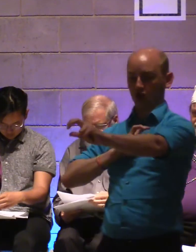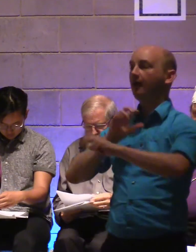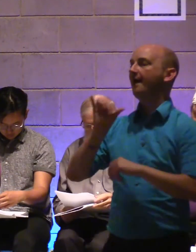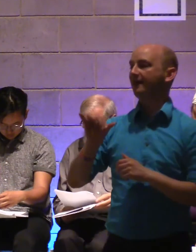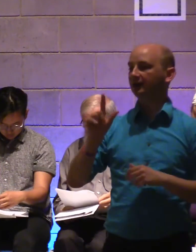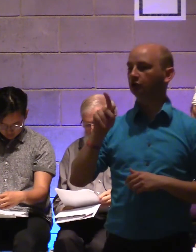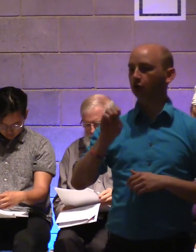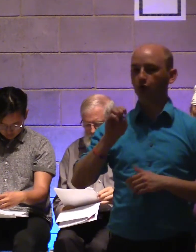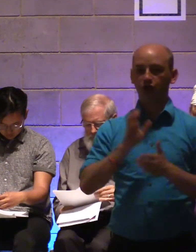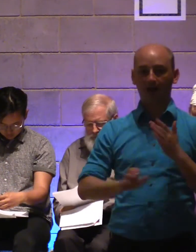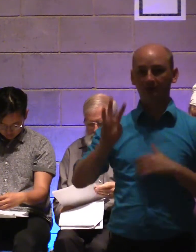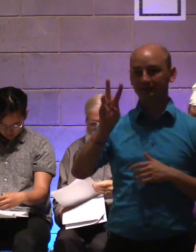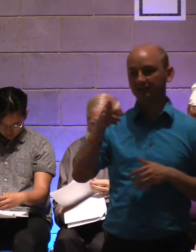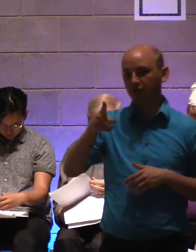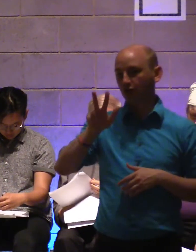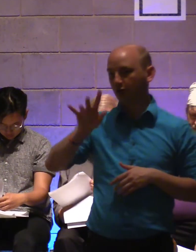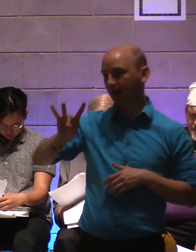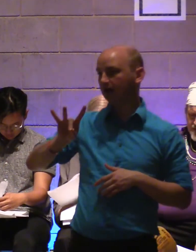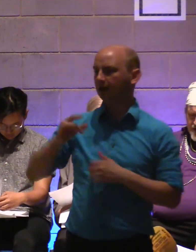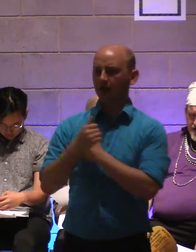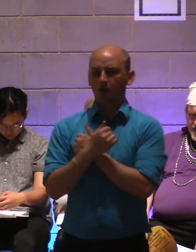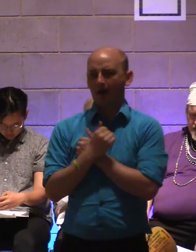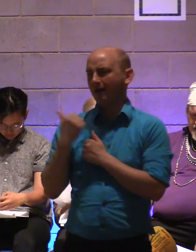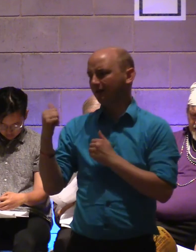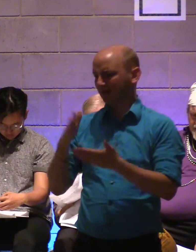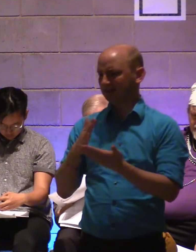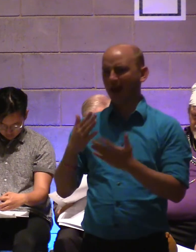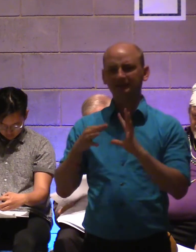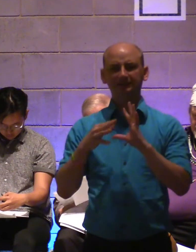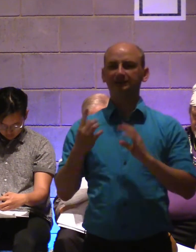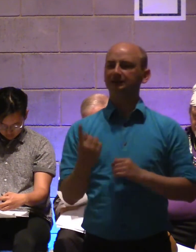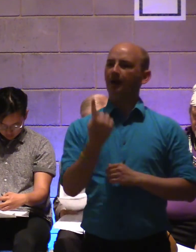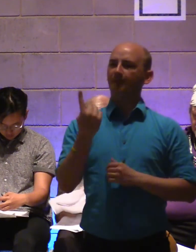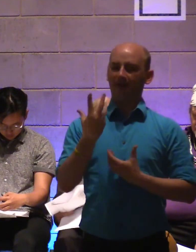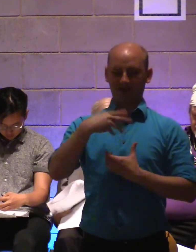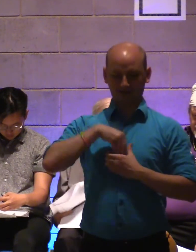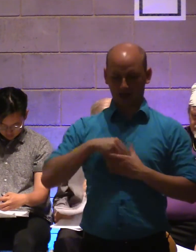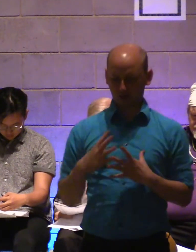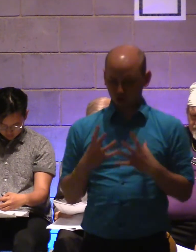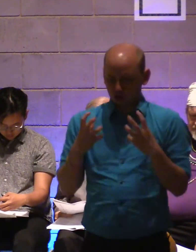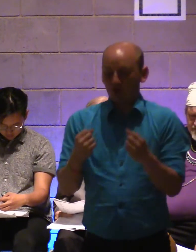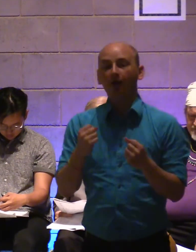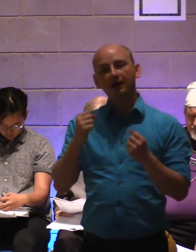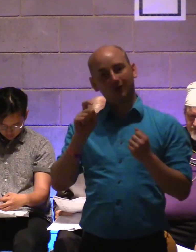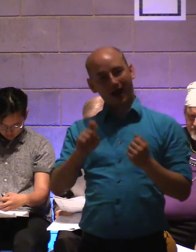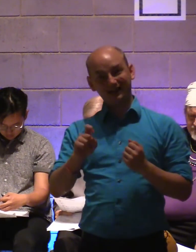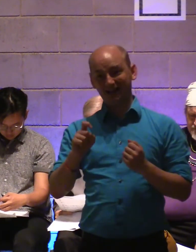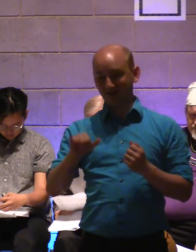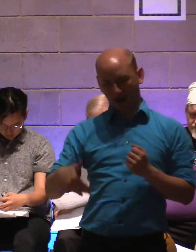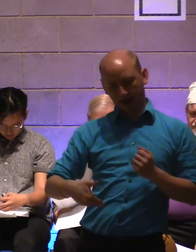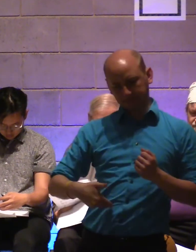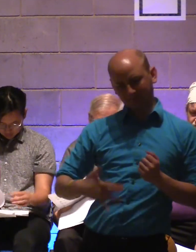6:38. And so I love the fact that they sang something inside so strong. So I need that something that y'all feel inside